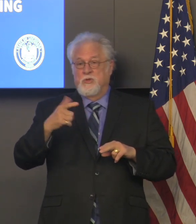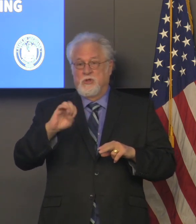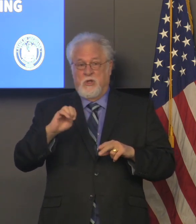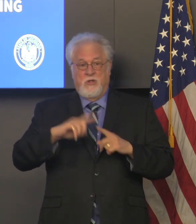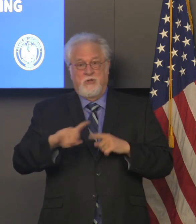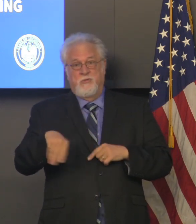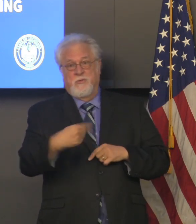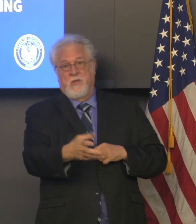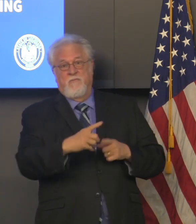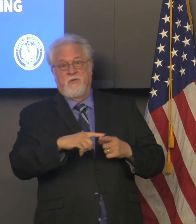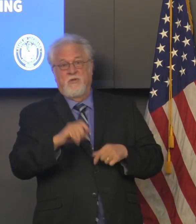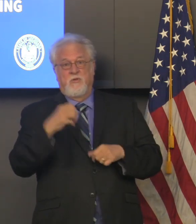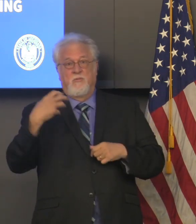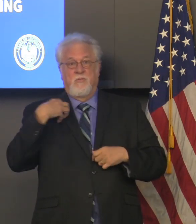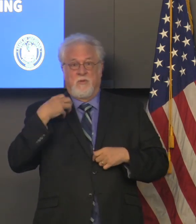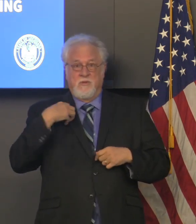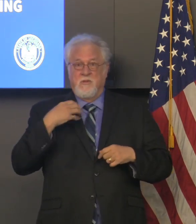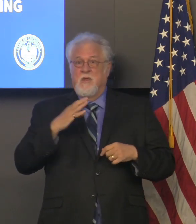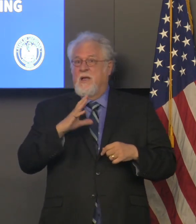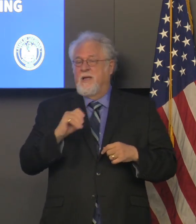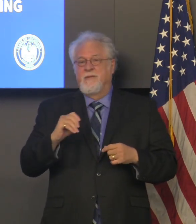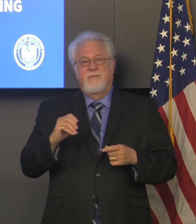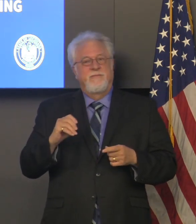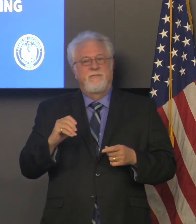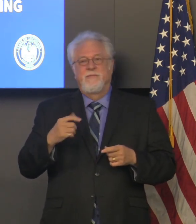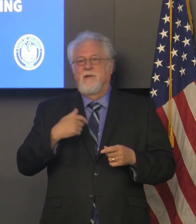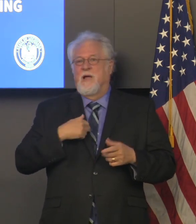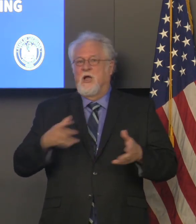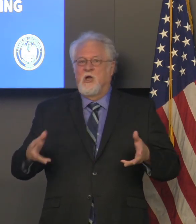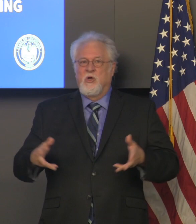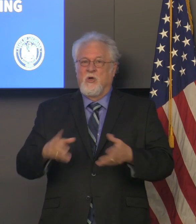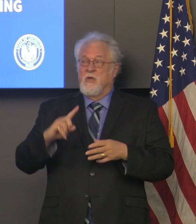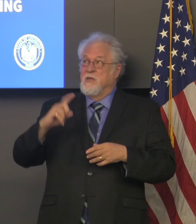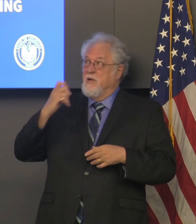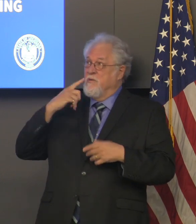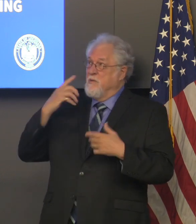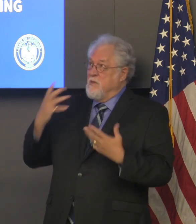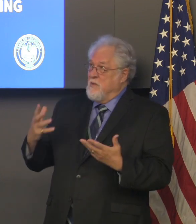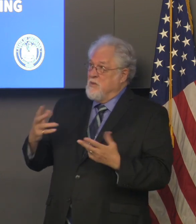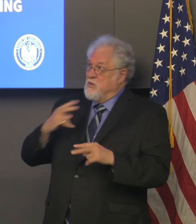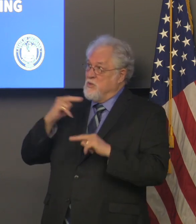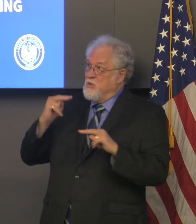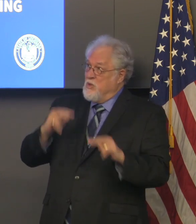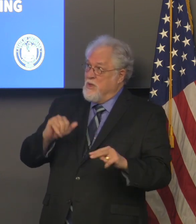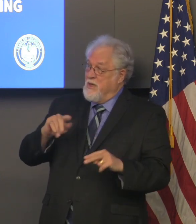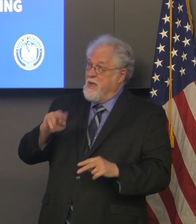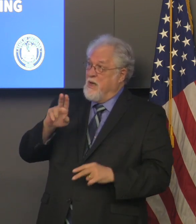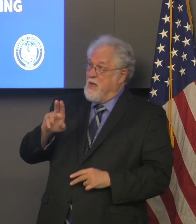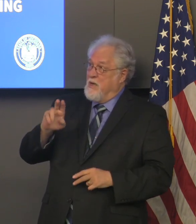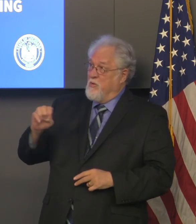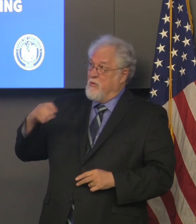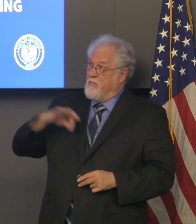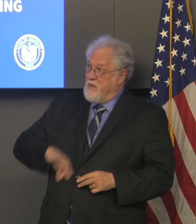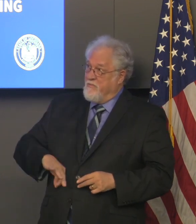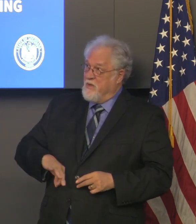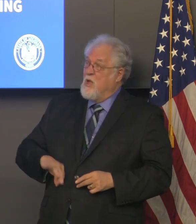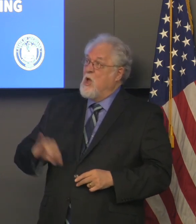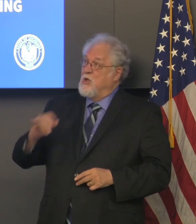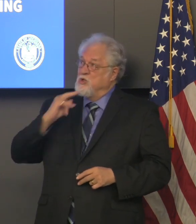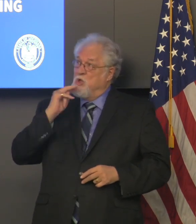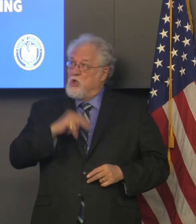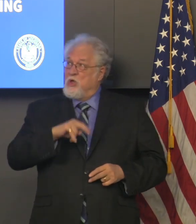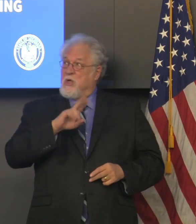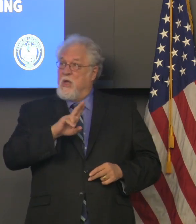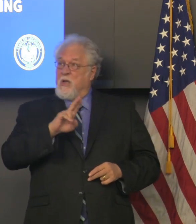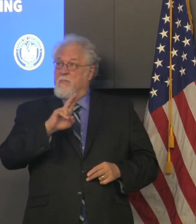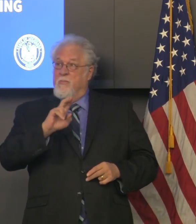on to employers. And so I would encourage the federal government, as they're looking at unemployment benefits, that they also look at